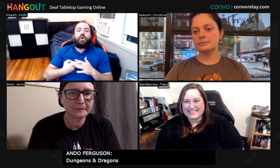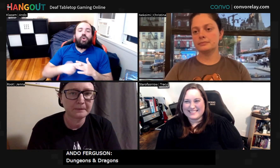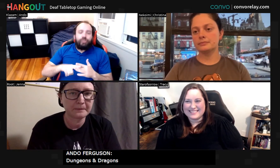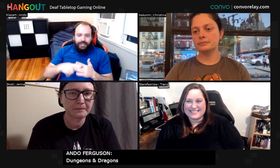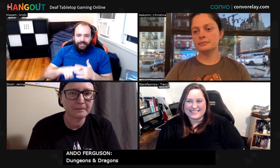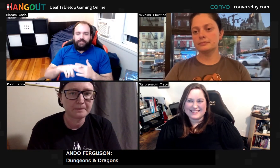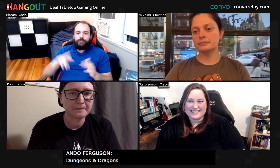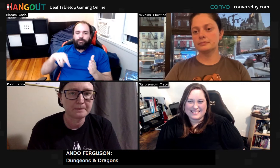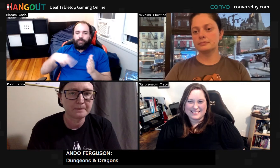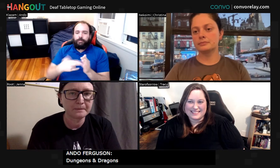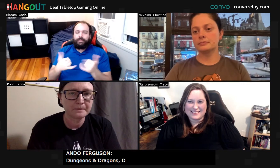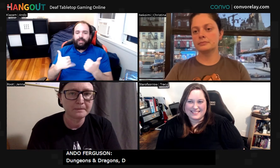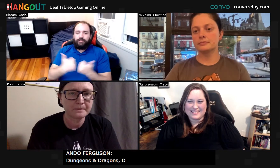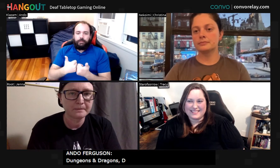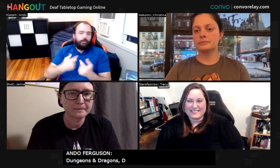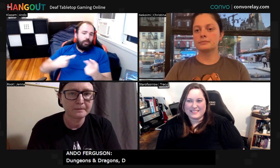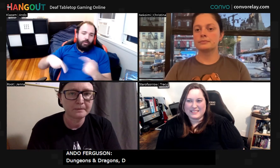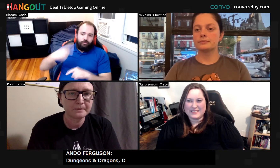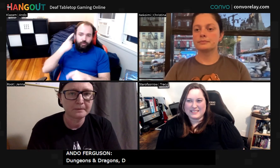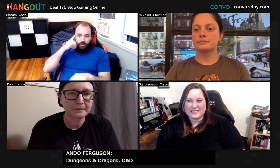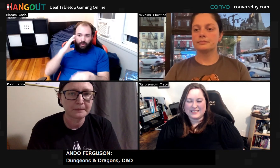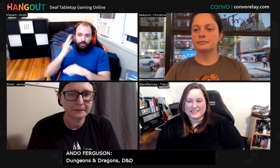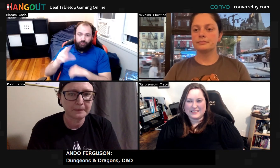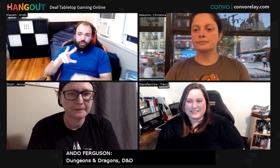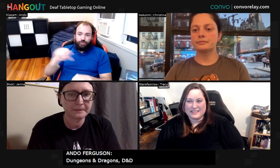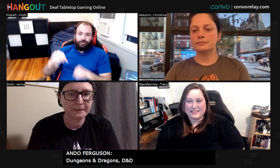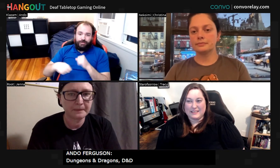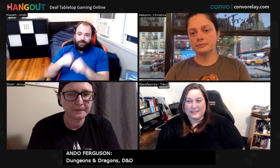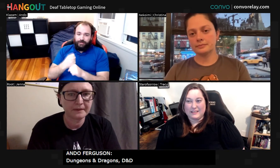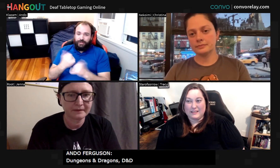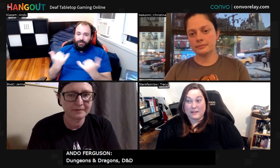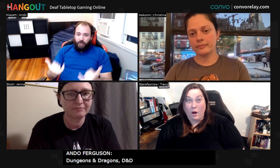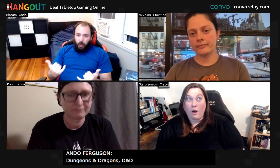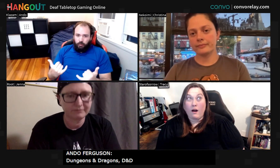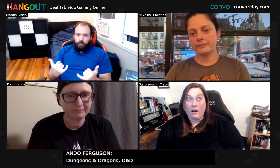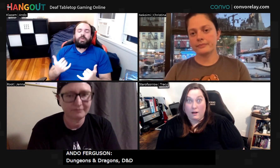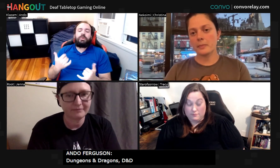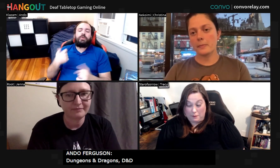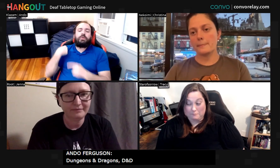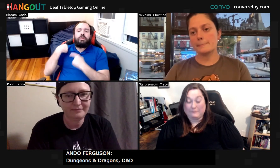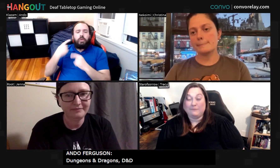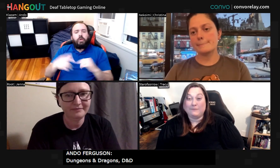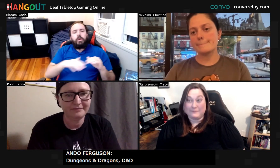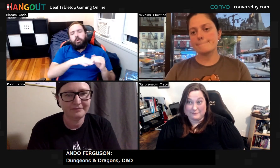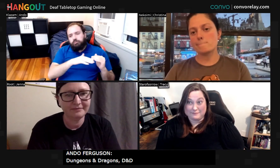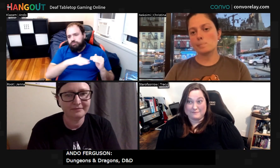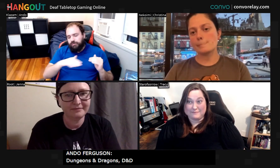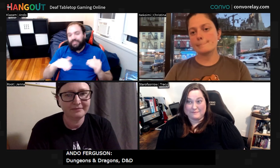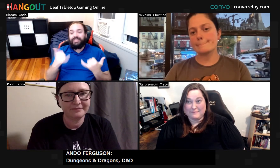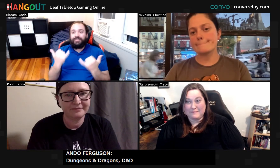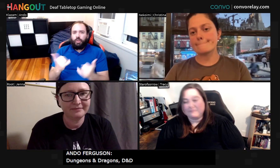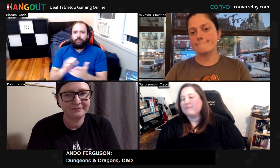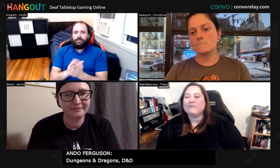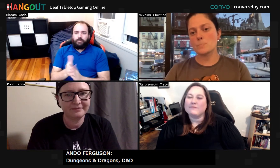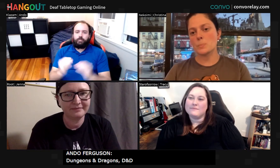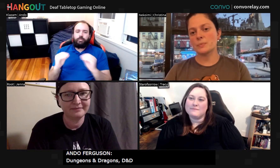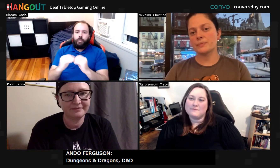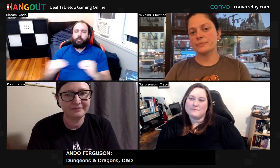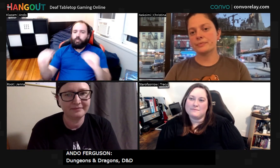one of the original role-playing games. It's been around for over 30 years now, and it's